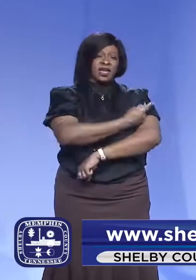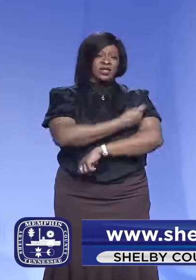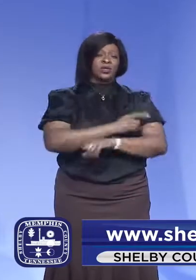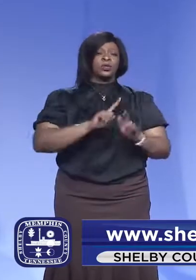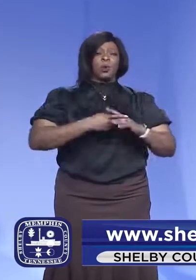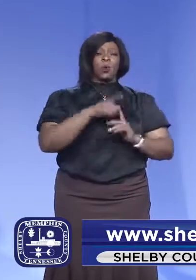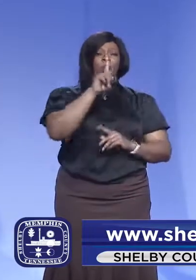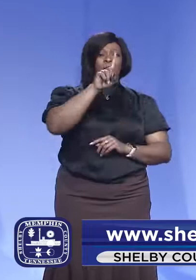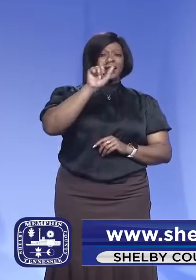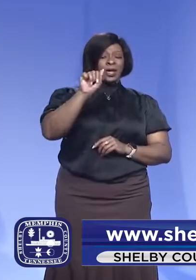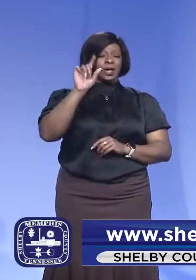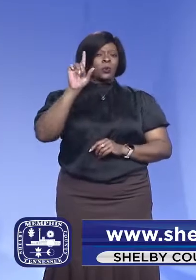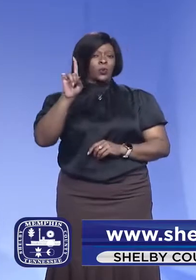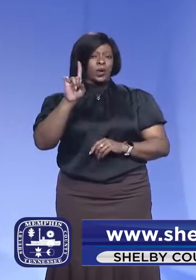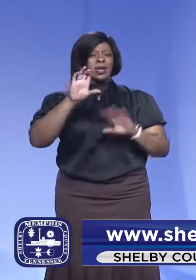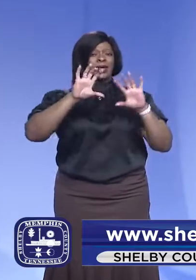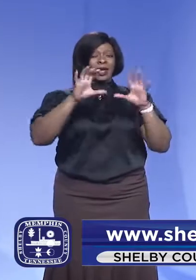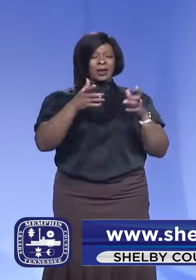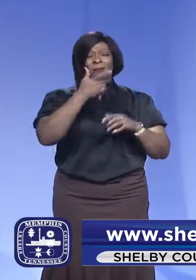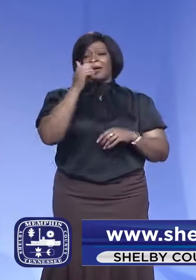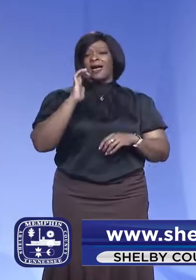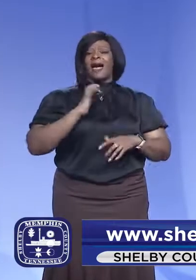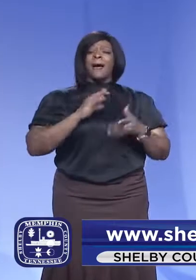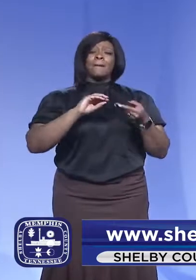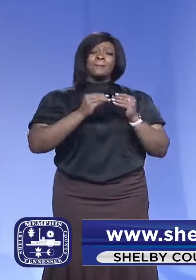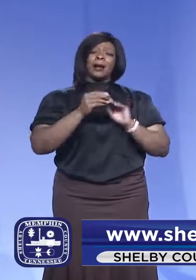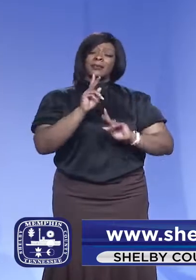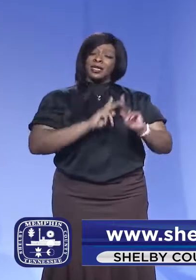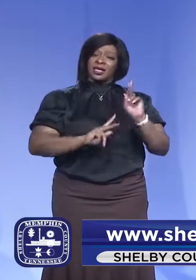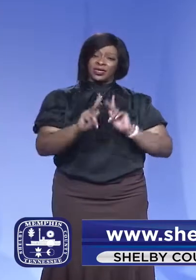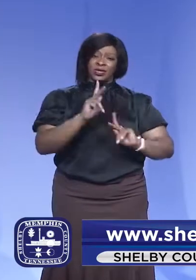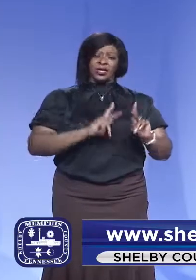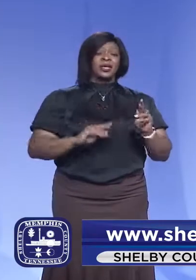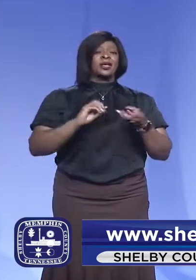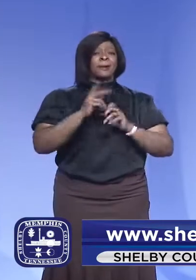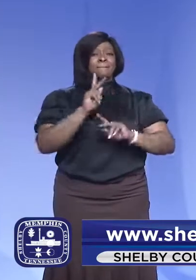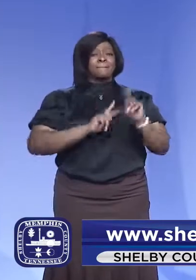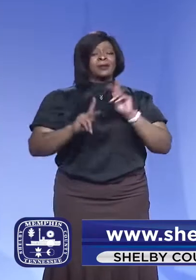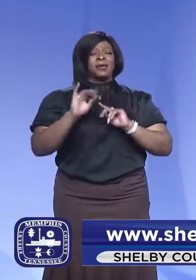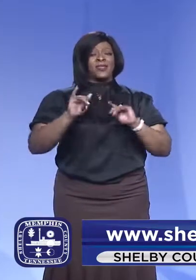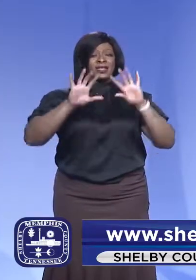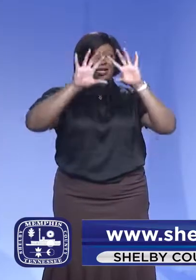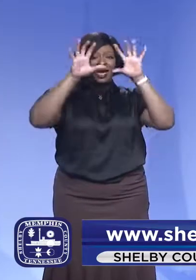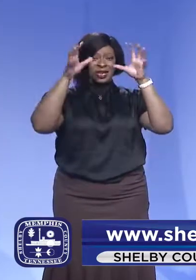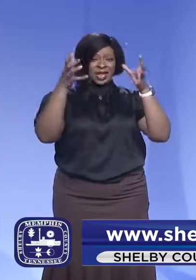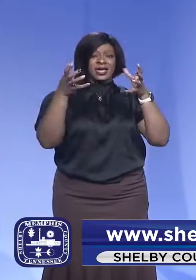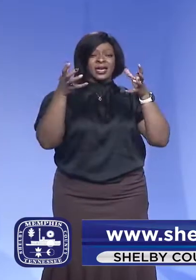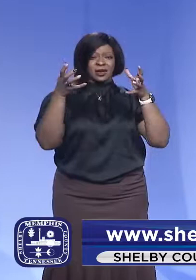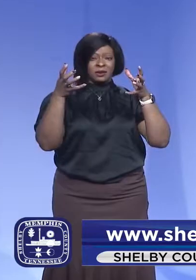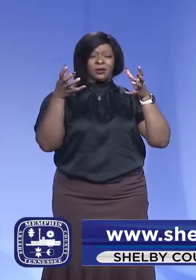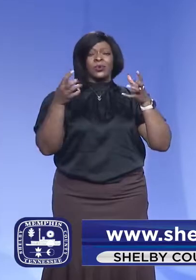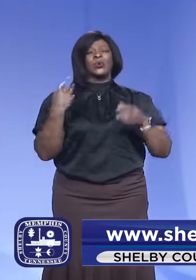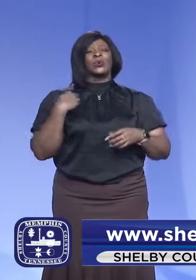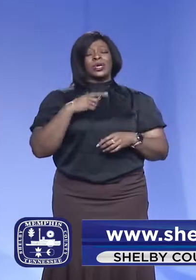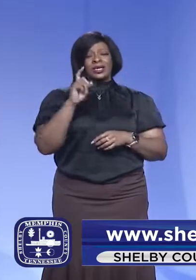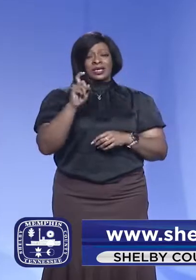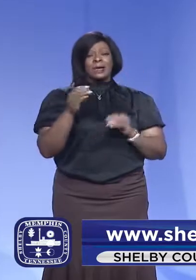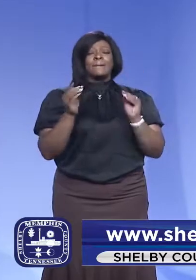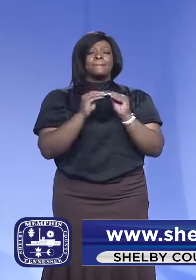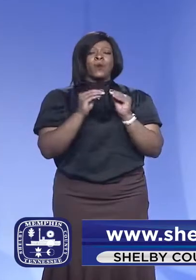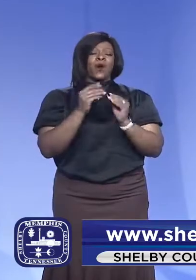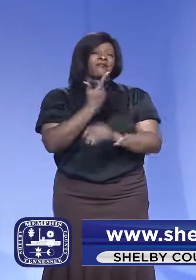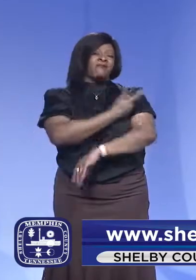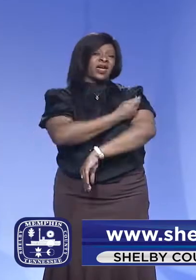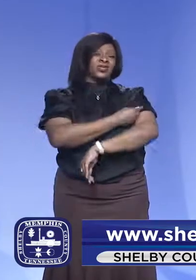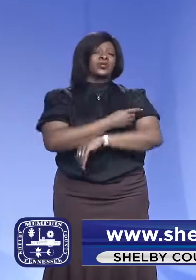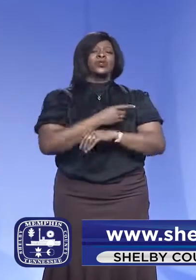the 1A1 category, but because of our population and the number of people that fall into that category, we actually need additional vaccine